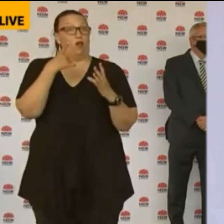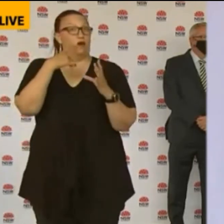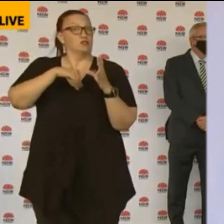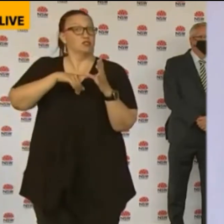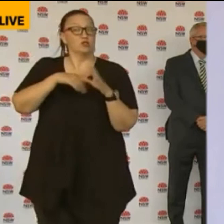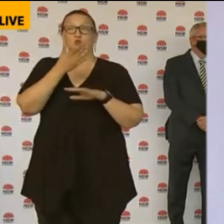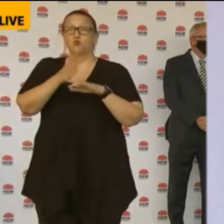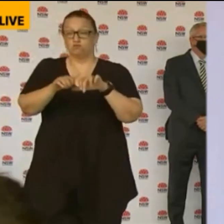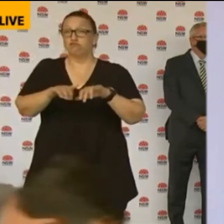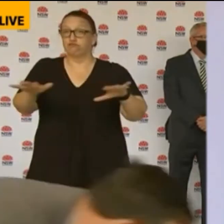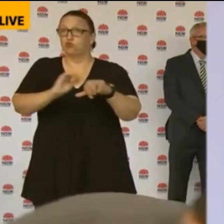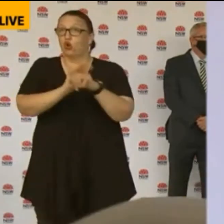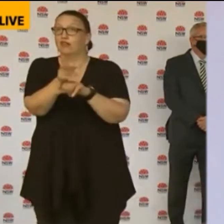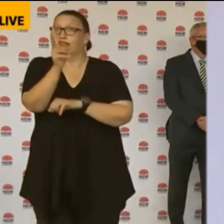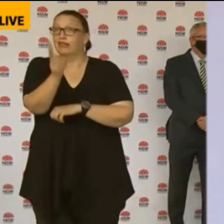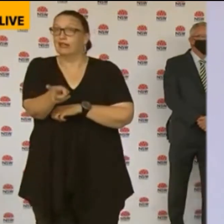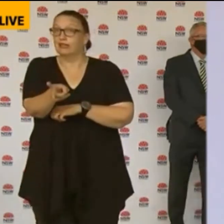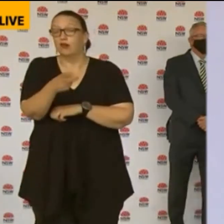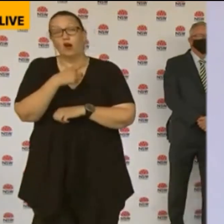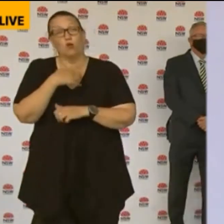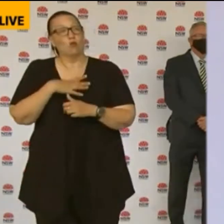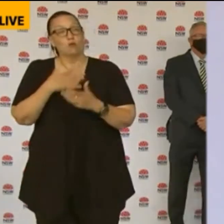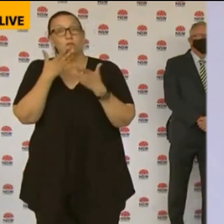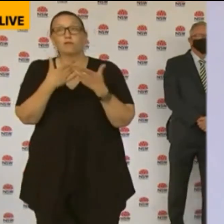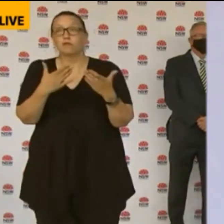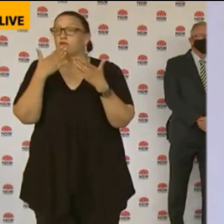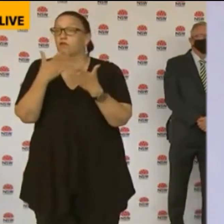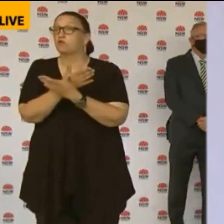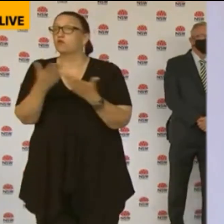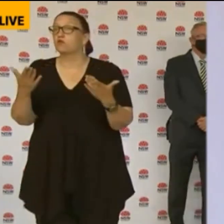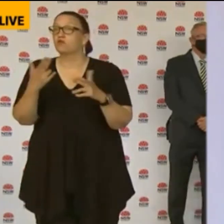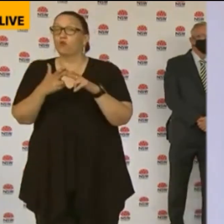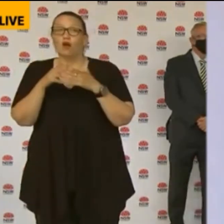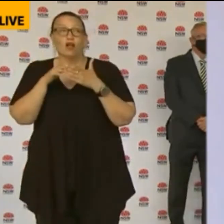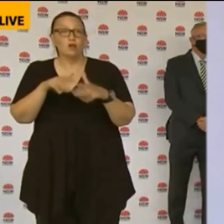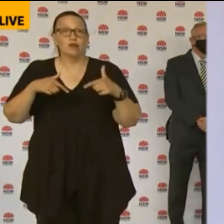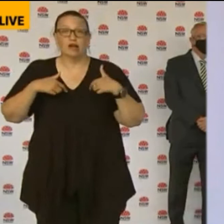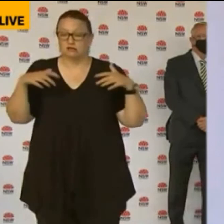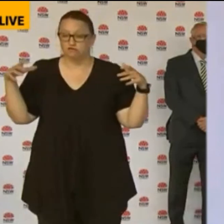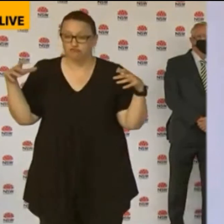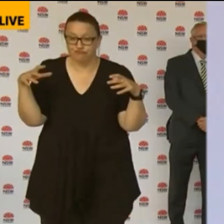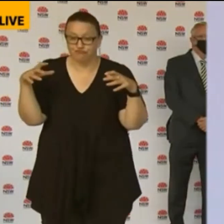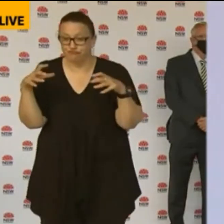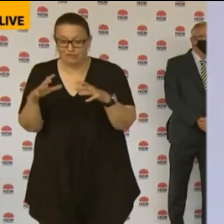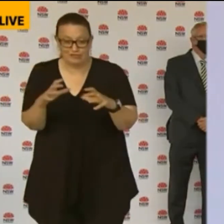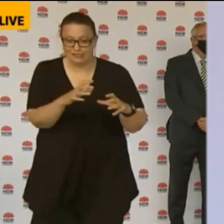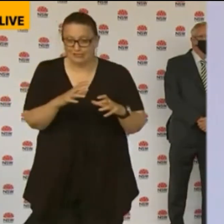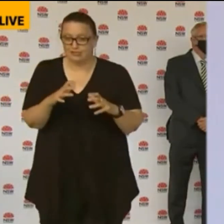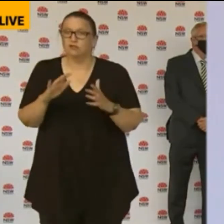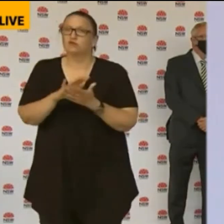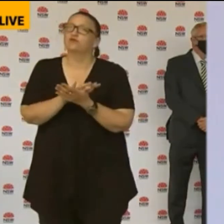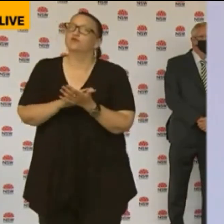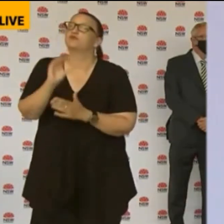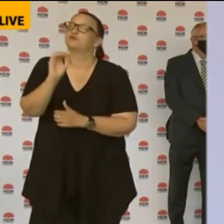together, when we work and rely on the health advice, that we can actually keep the community safe, but also make sure